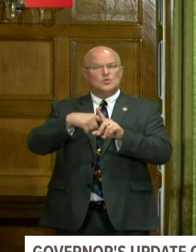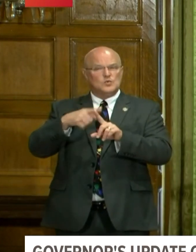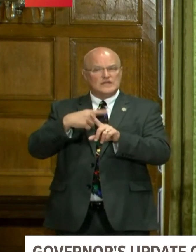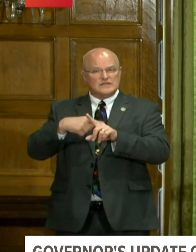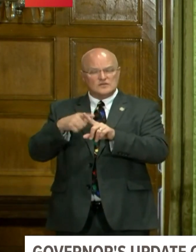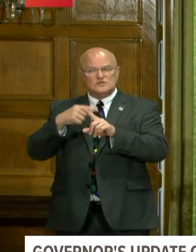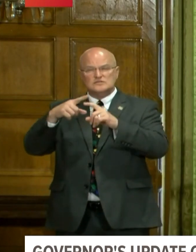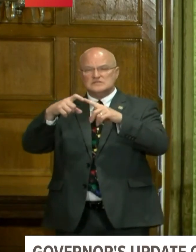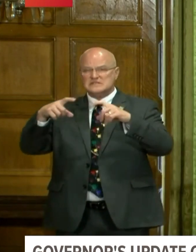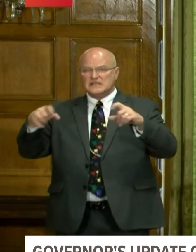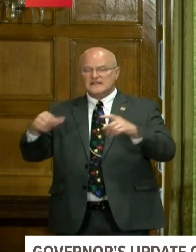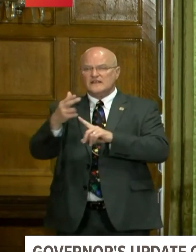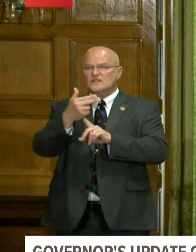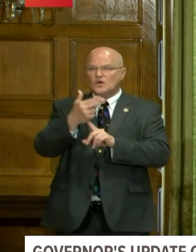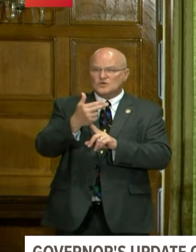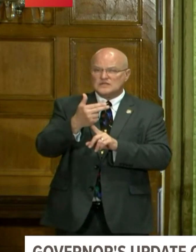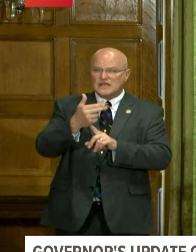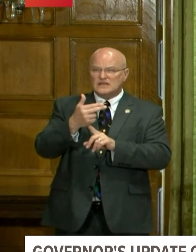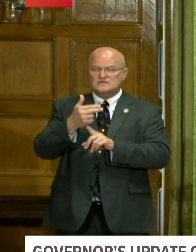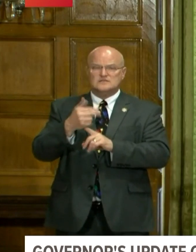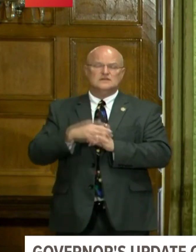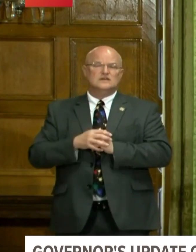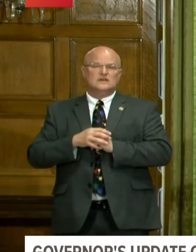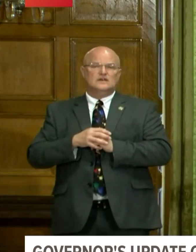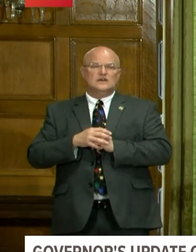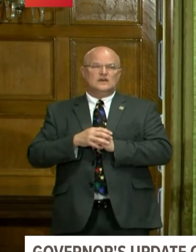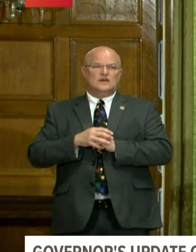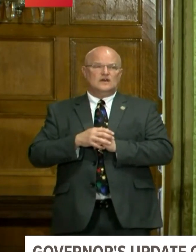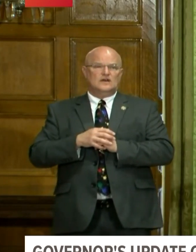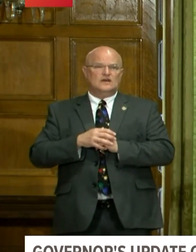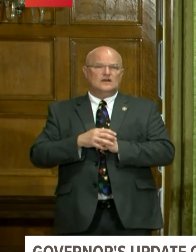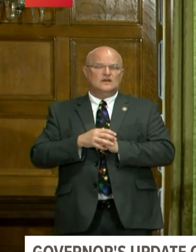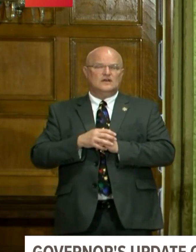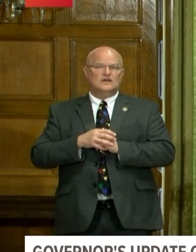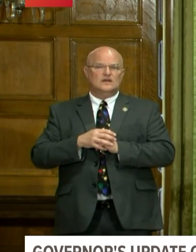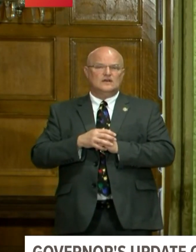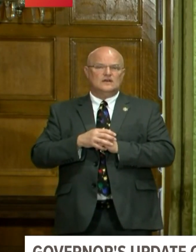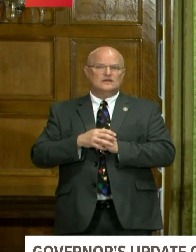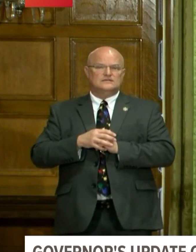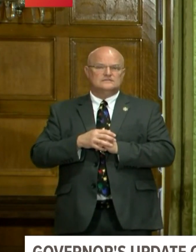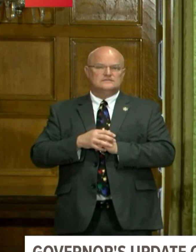in the list of phase 1 or 2 for the lowering restrictions.